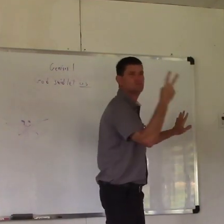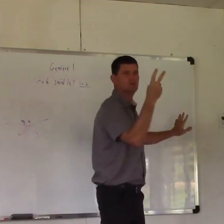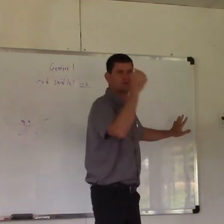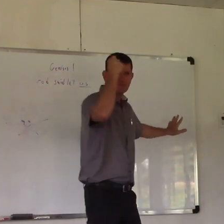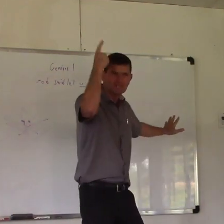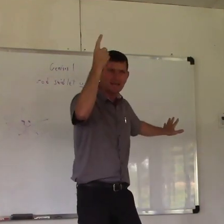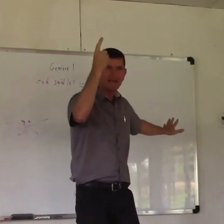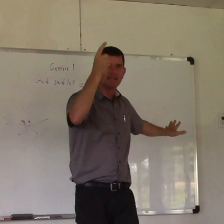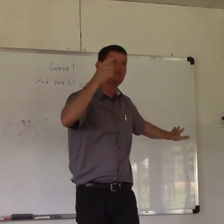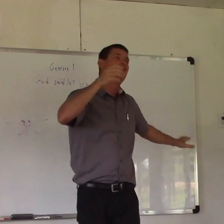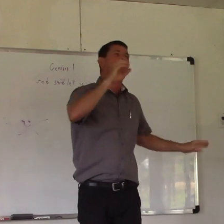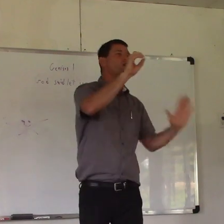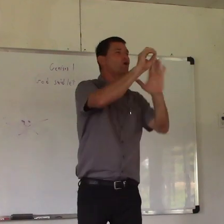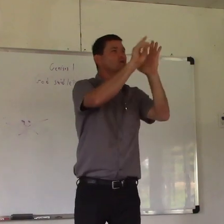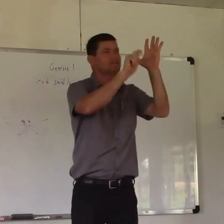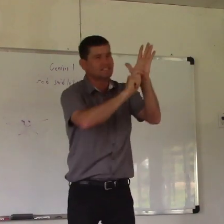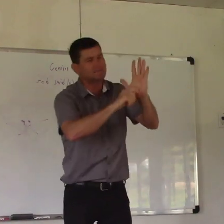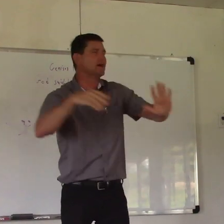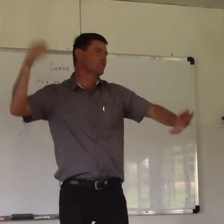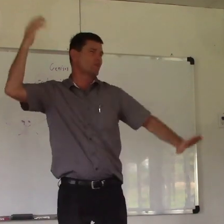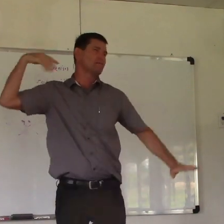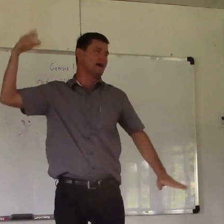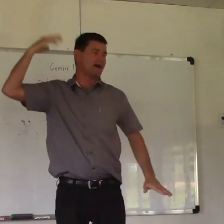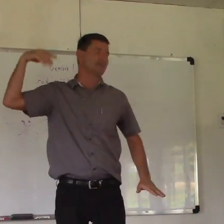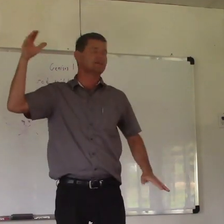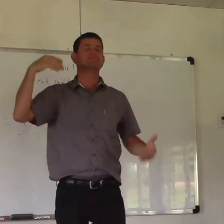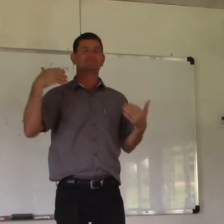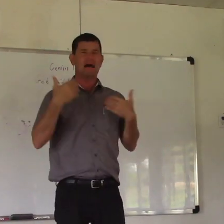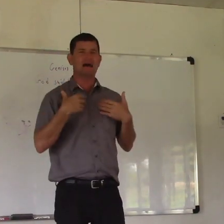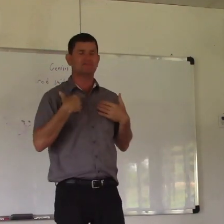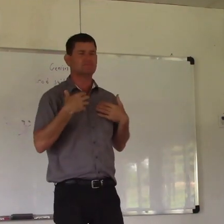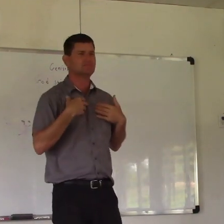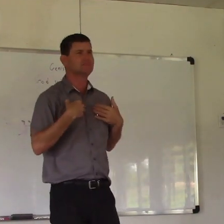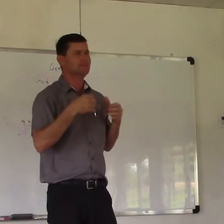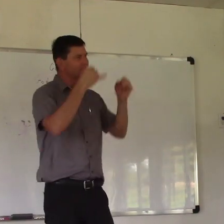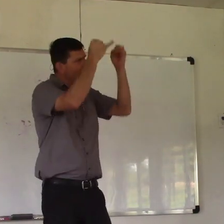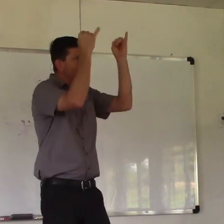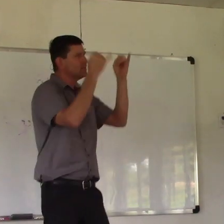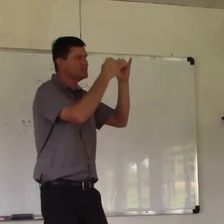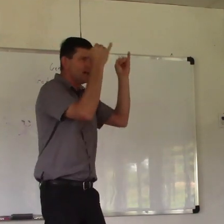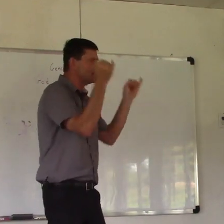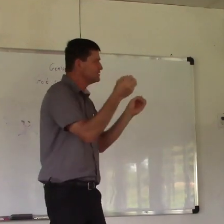actually. Two, you understand? Old Testament, way back. How? Idols, idols.